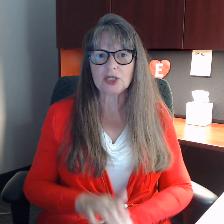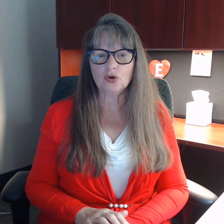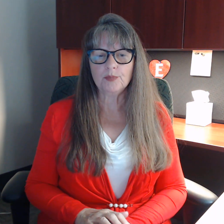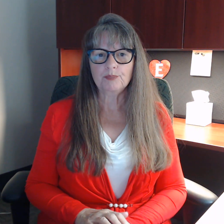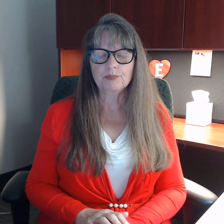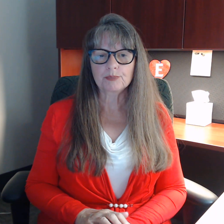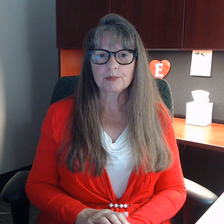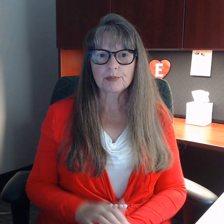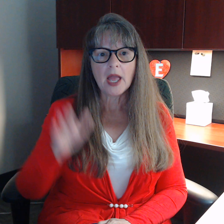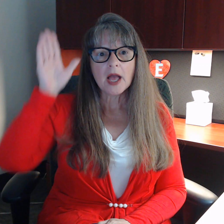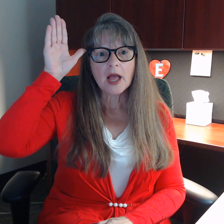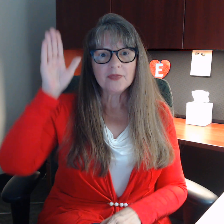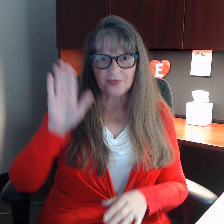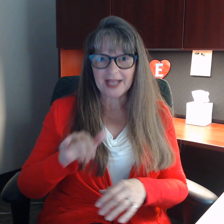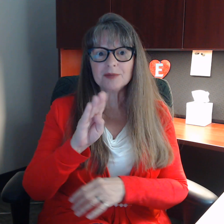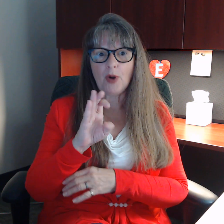egotistical. That's a brat.